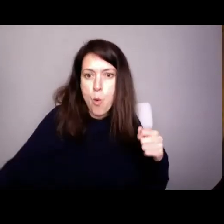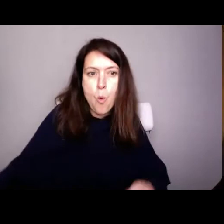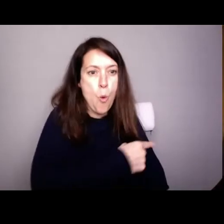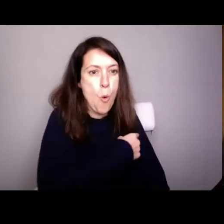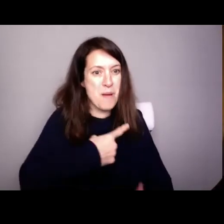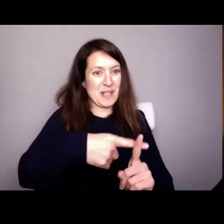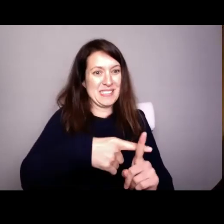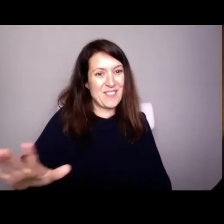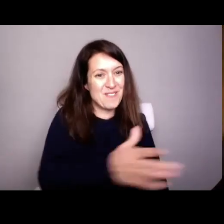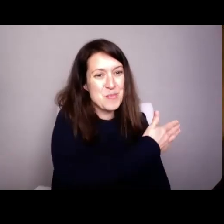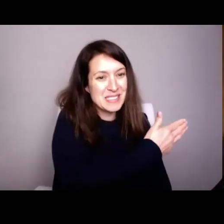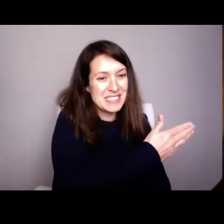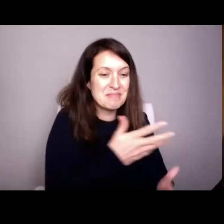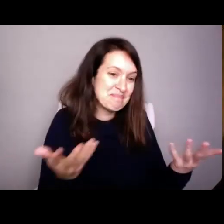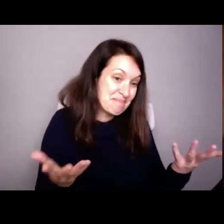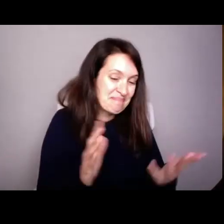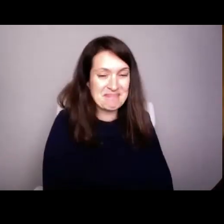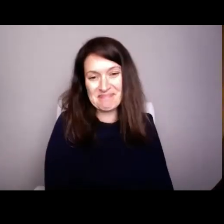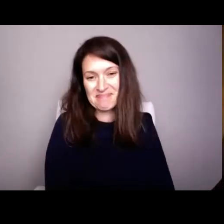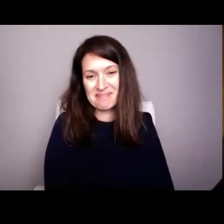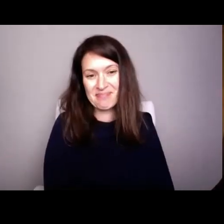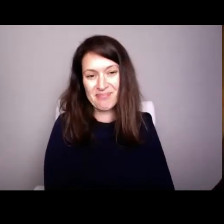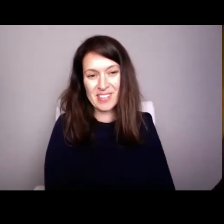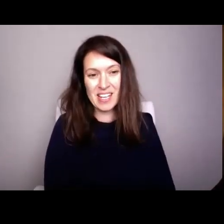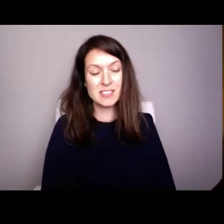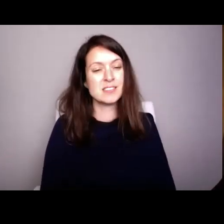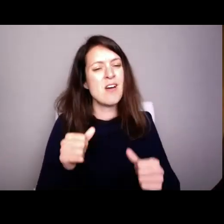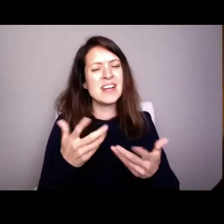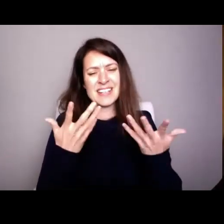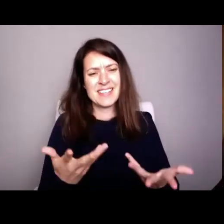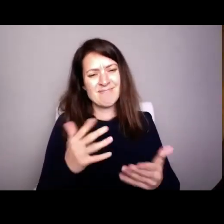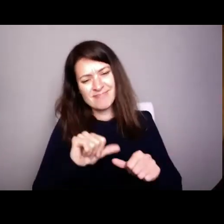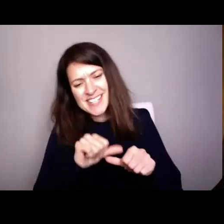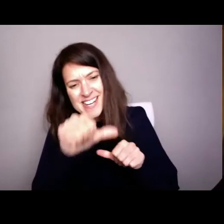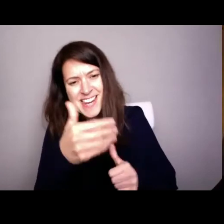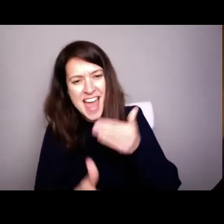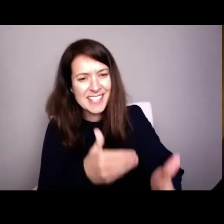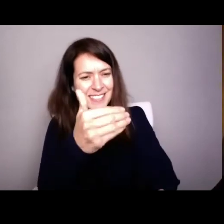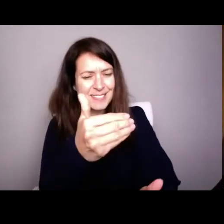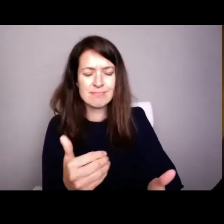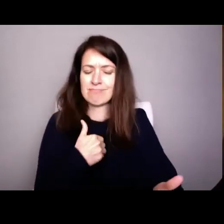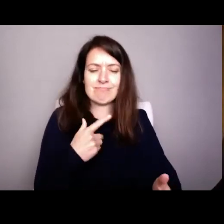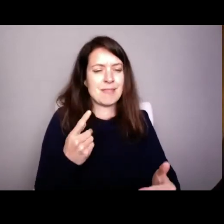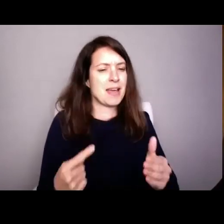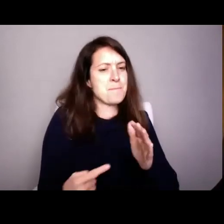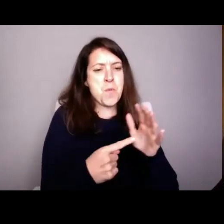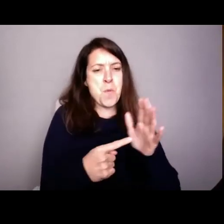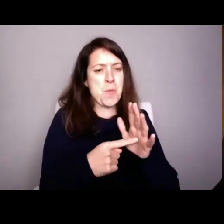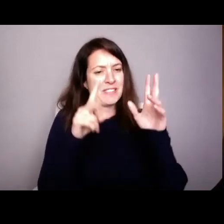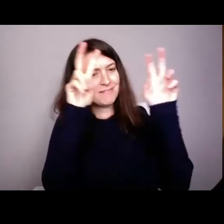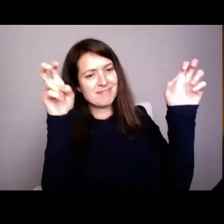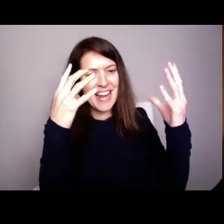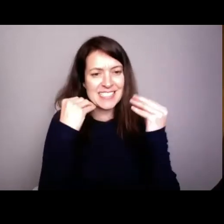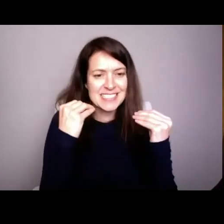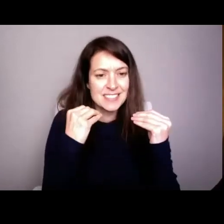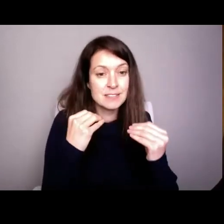So in terms of next steps, I return to my personal mantra of see, listen, and learn. The administrative burden